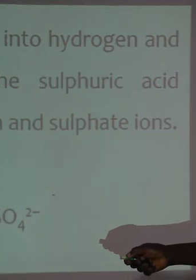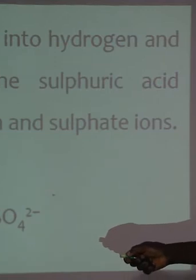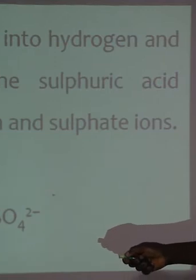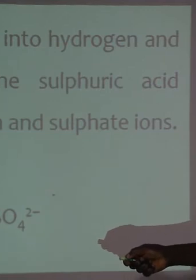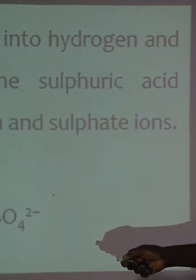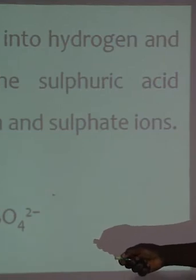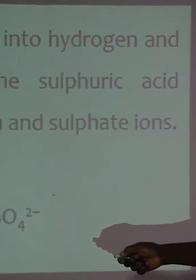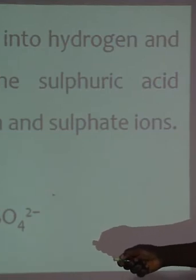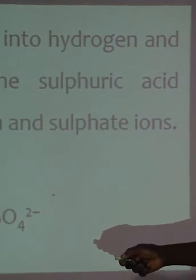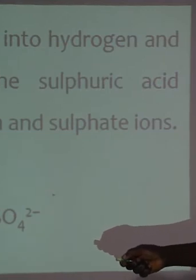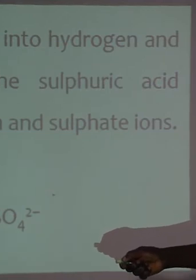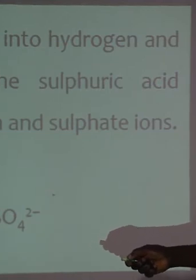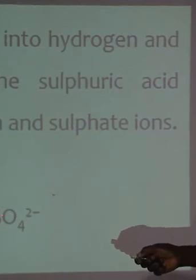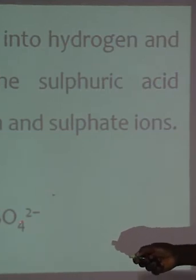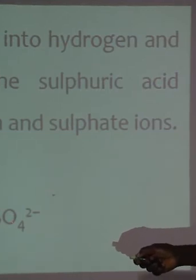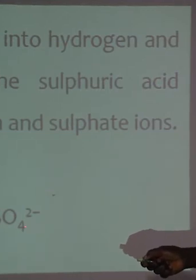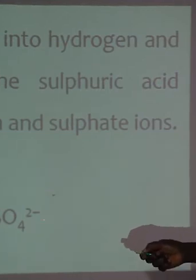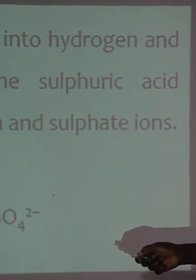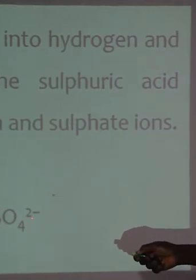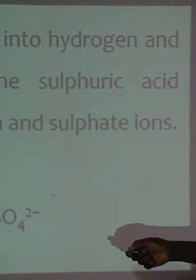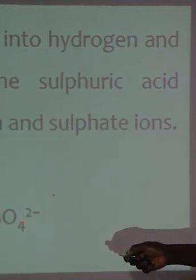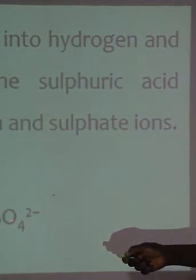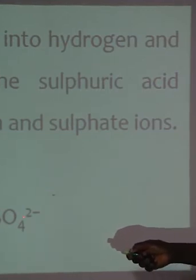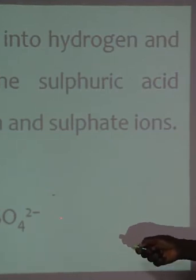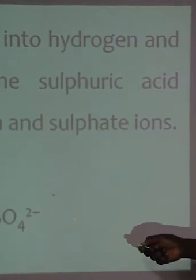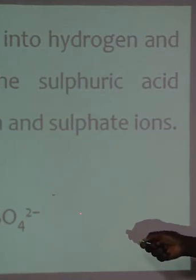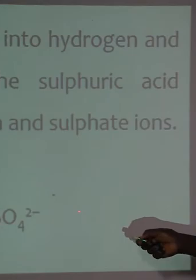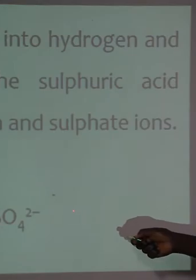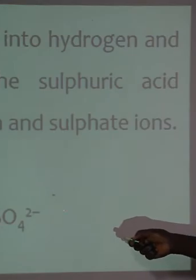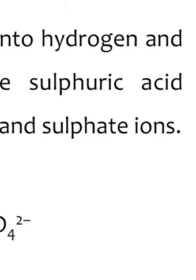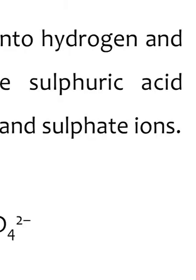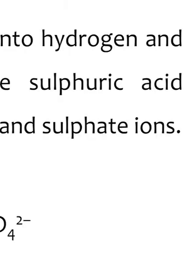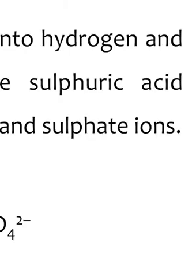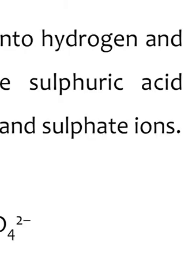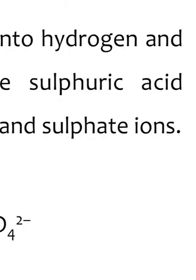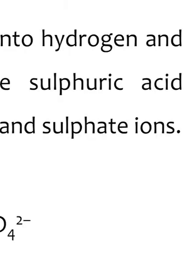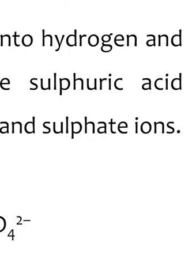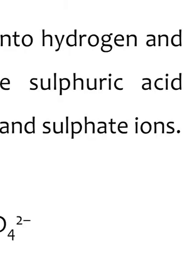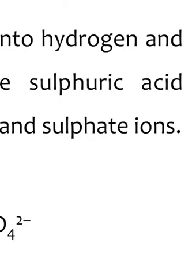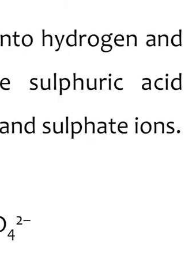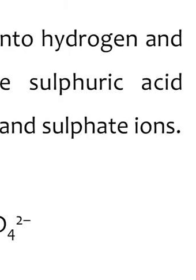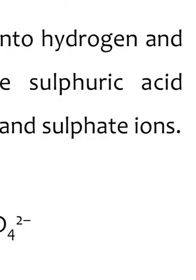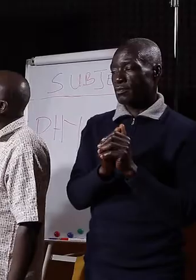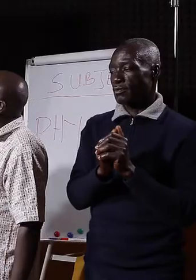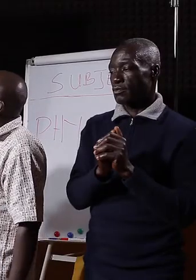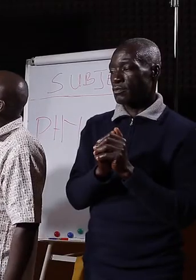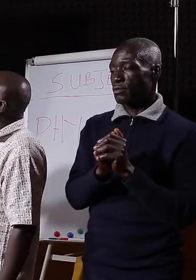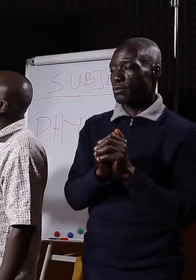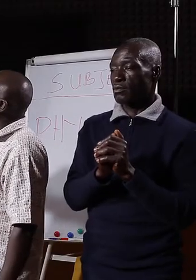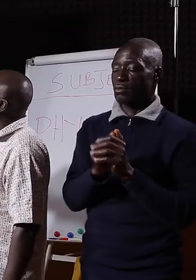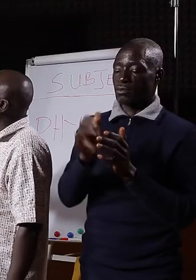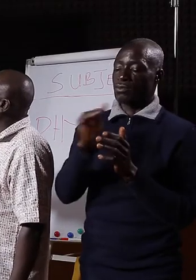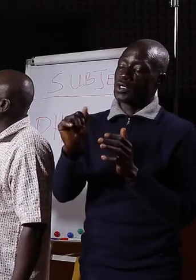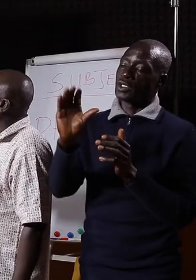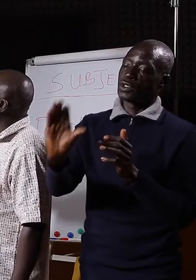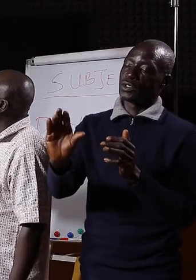ions, which are positively charged, then our sulfate ions are negatively charged ions. As